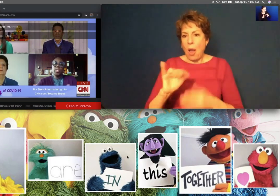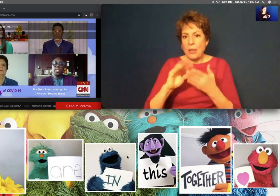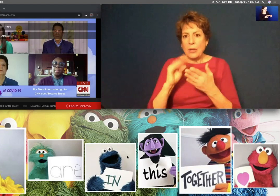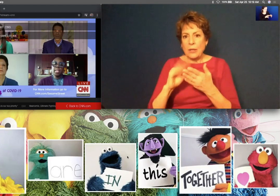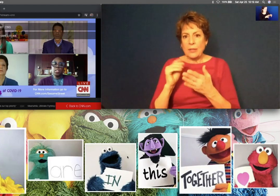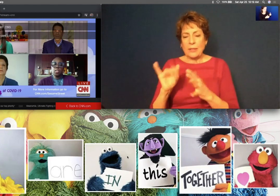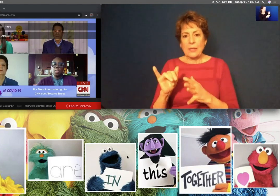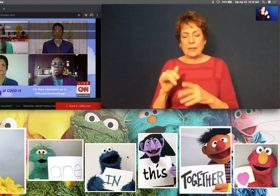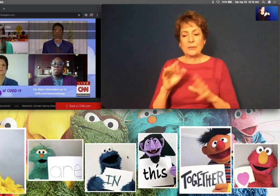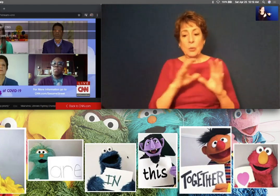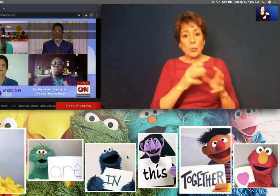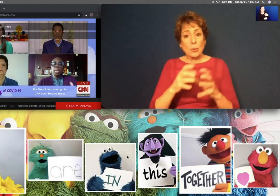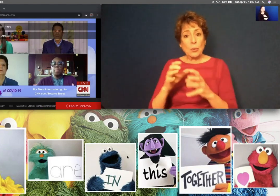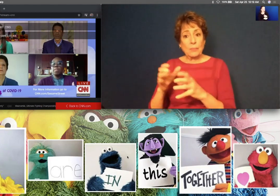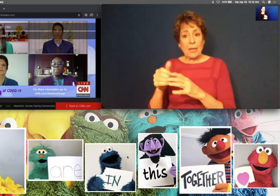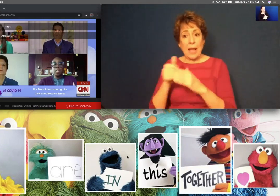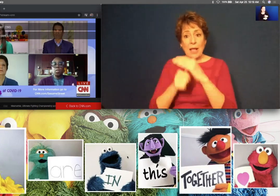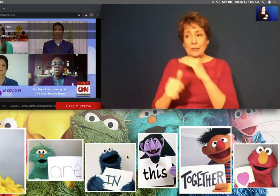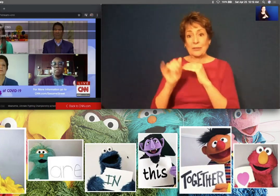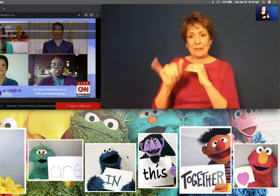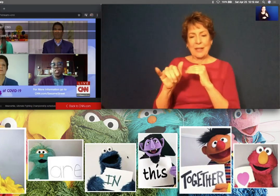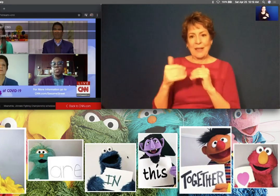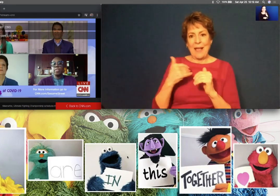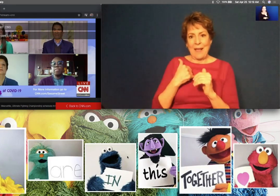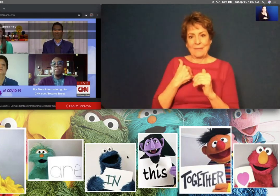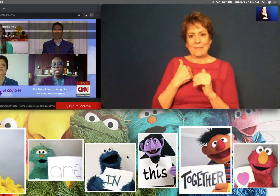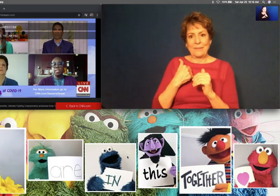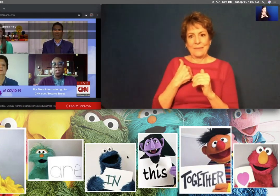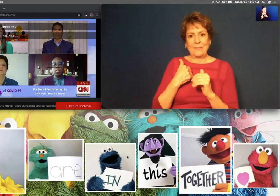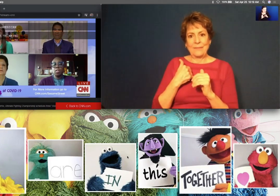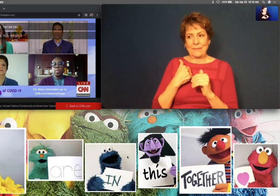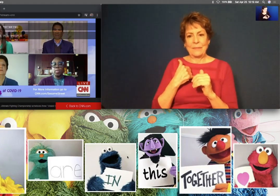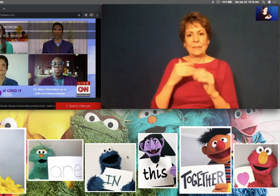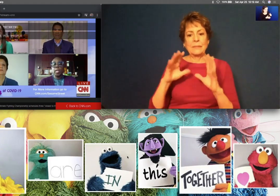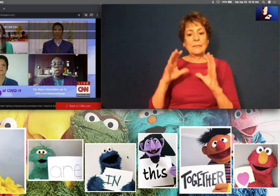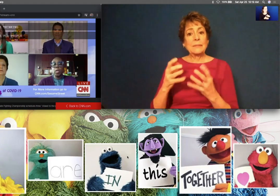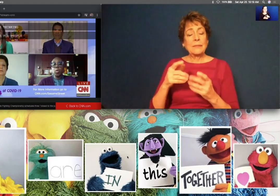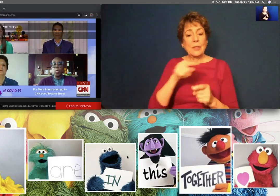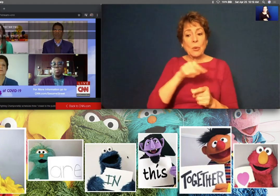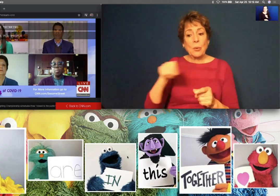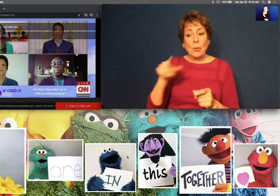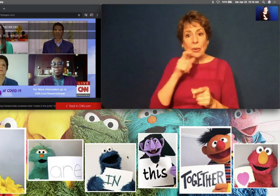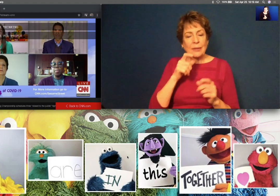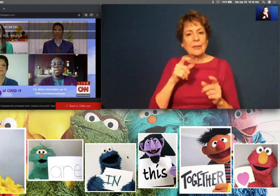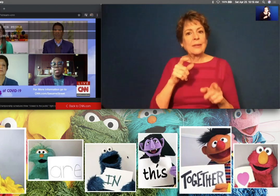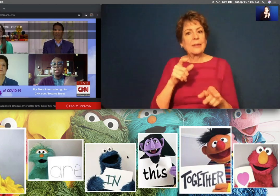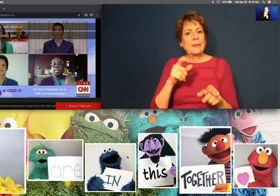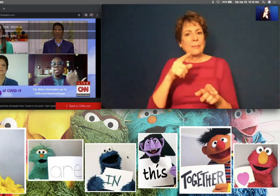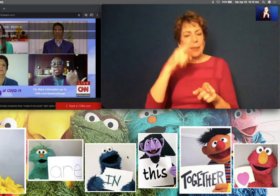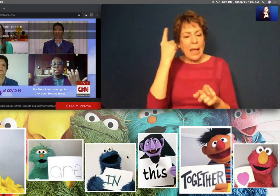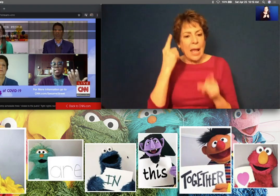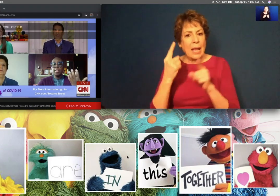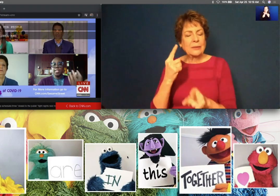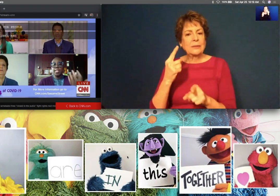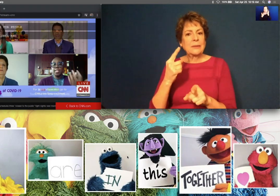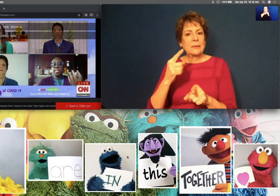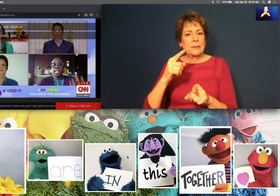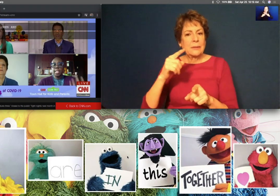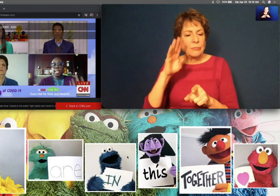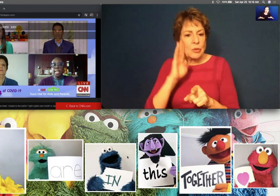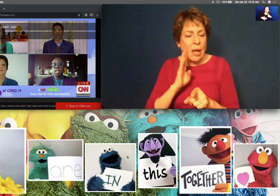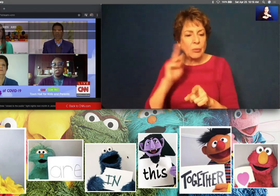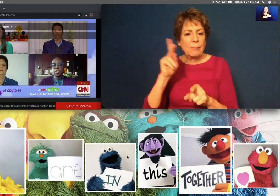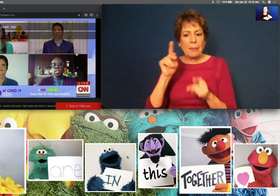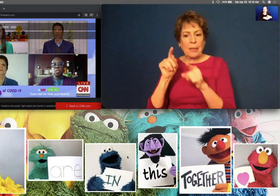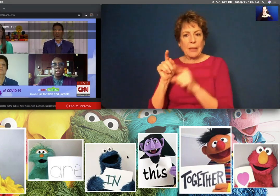this means for people of color and for children and families of color. And we really hope to add to this conversation over the next coming weeks